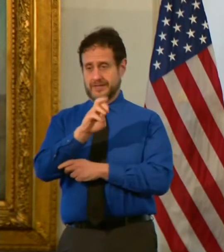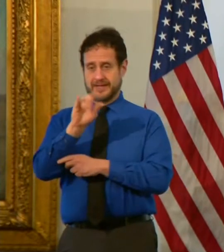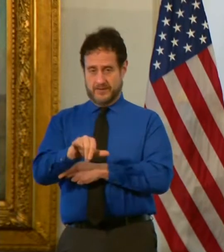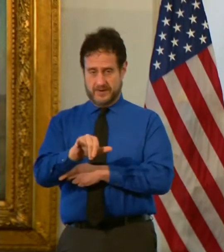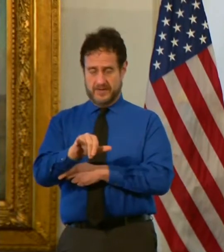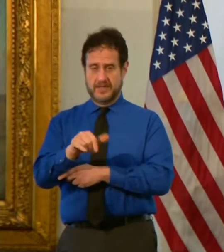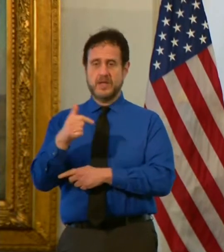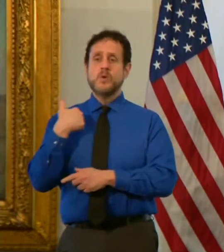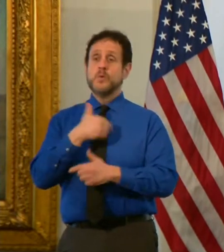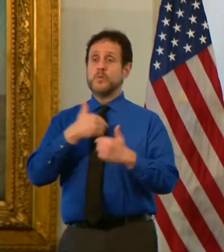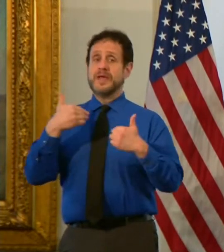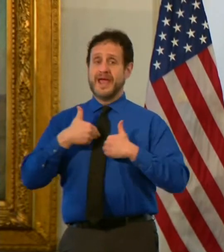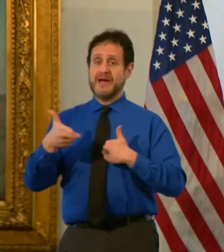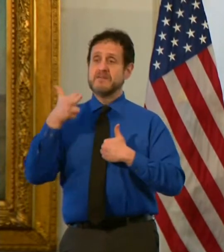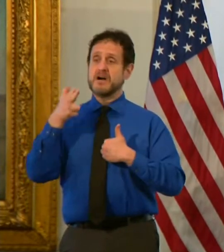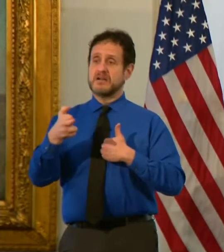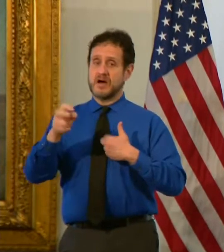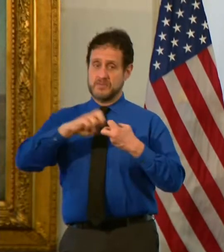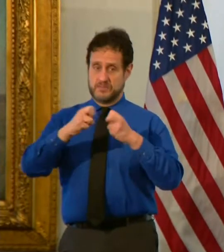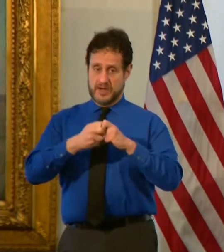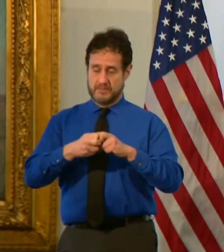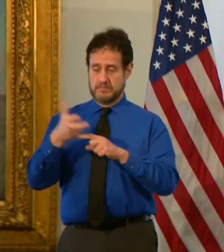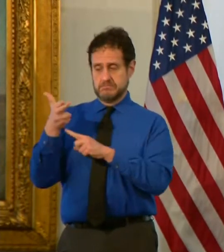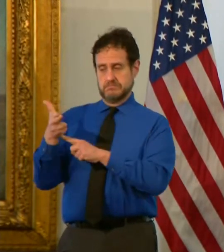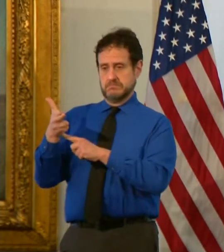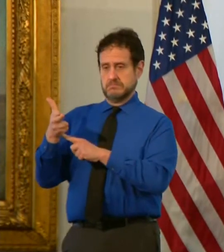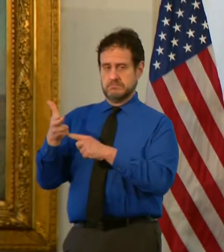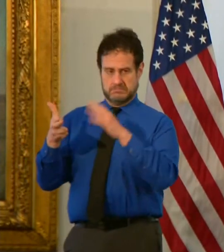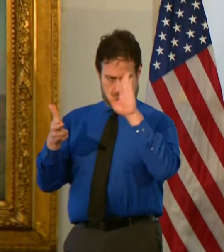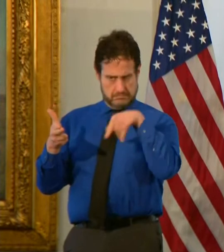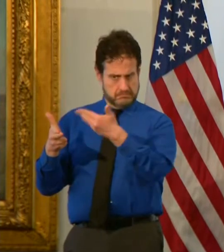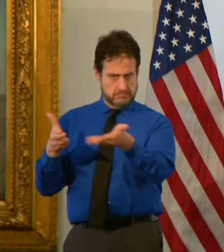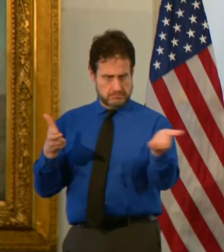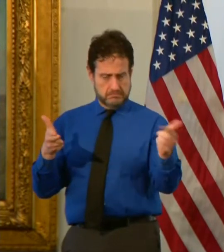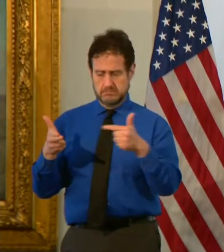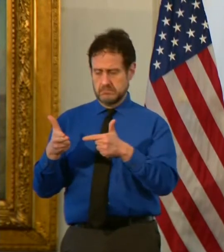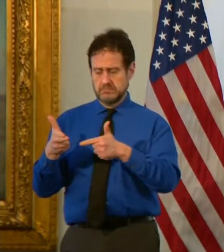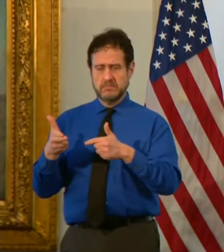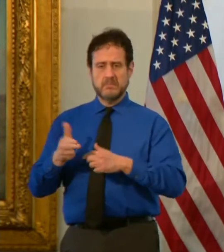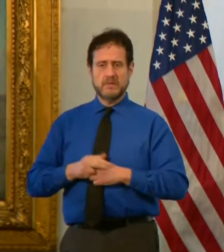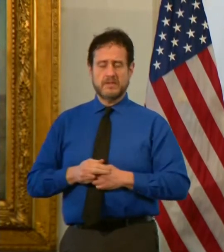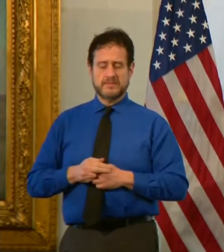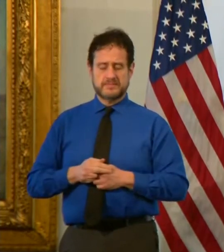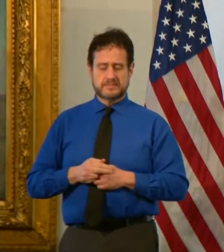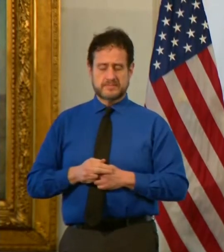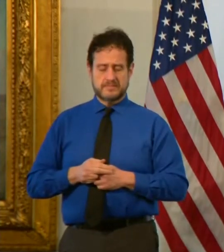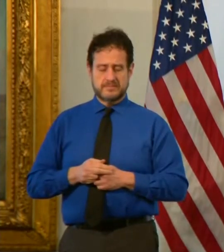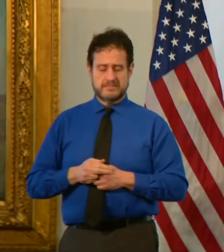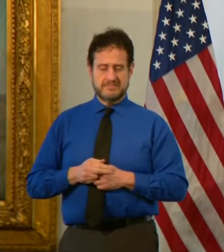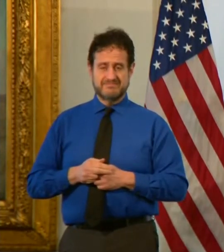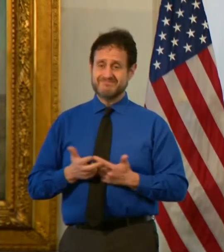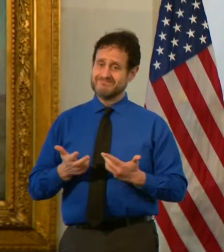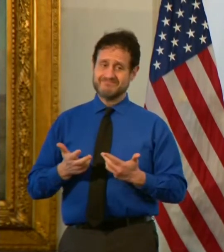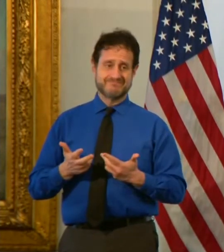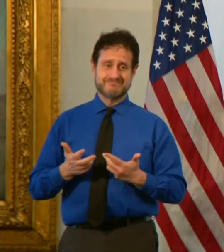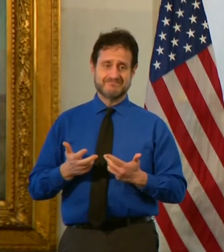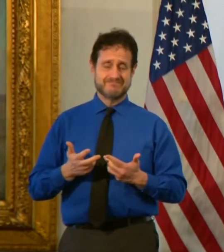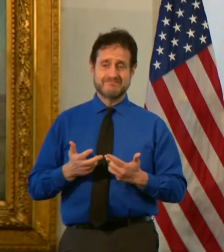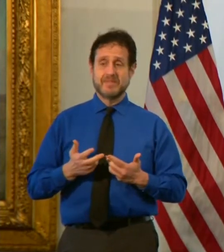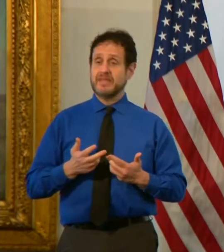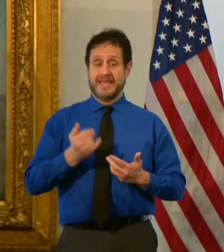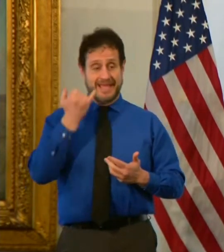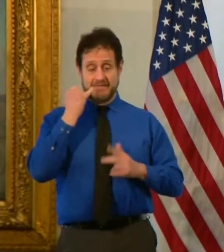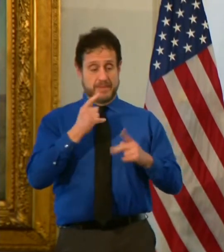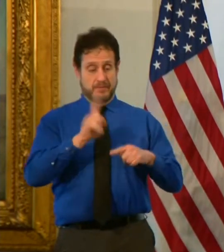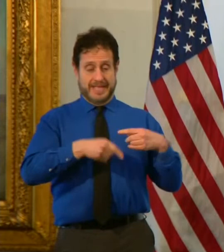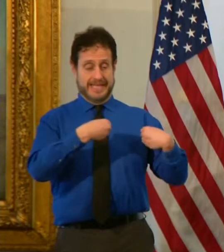gun problem here in Cook County. And we all know, you all know, that such sales are not permitted here. We know